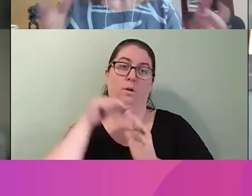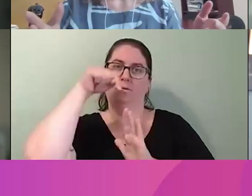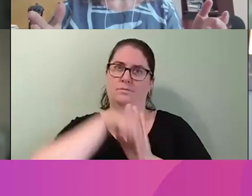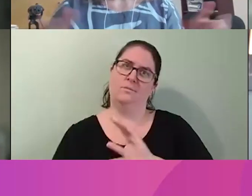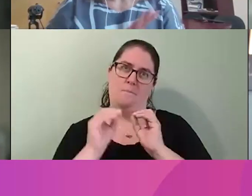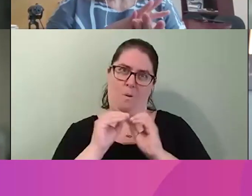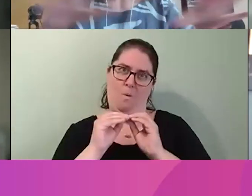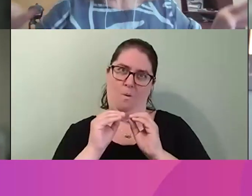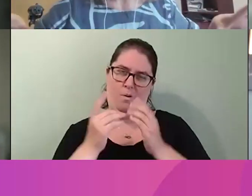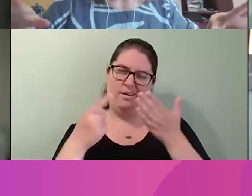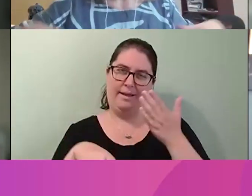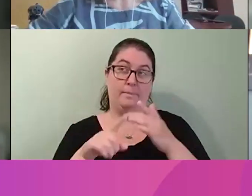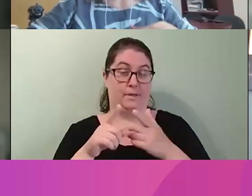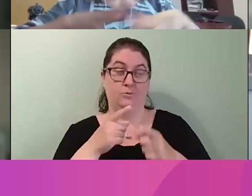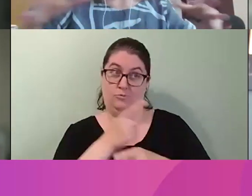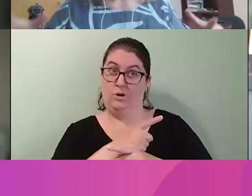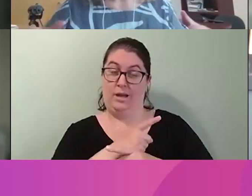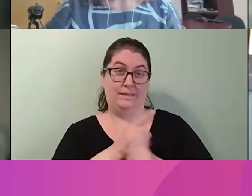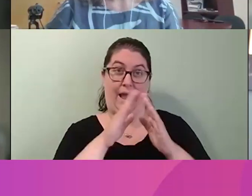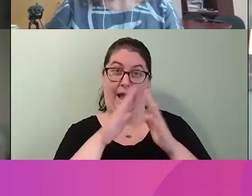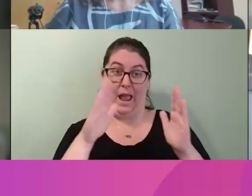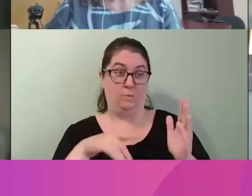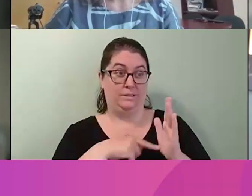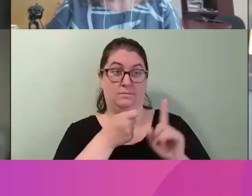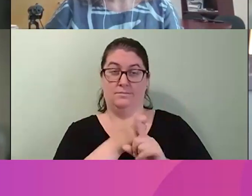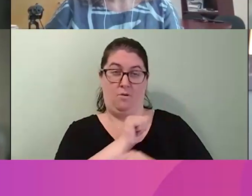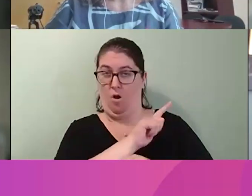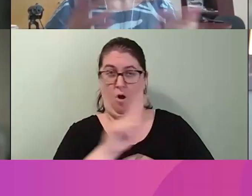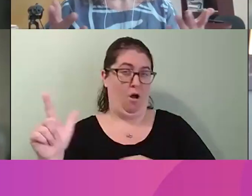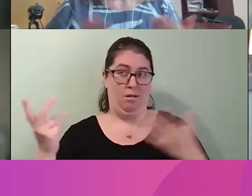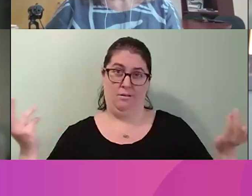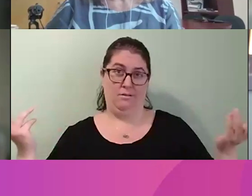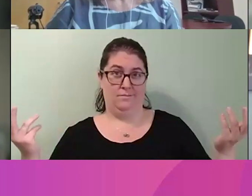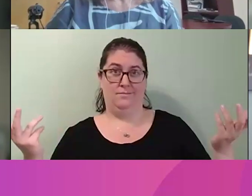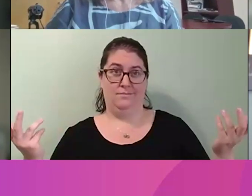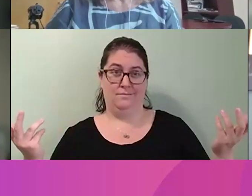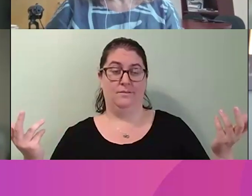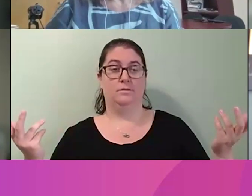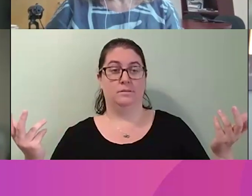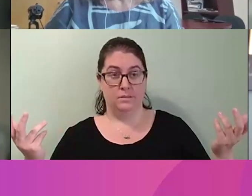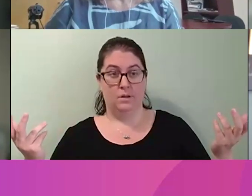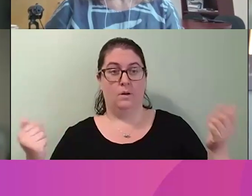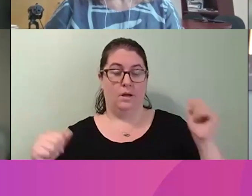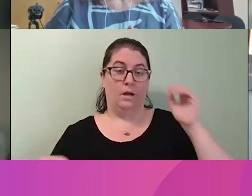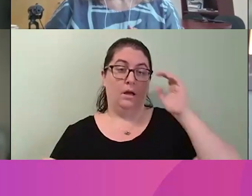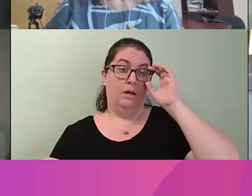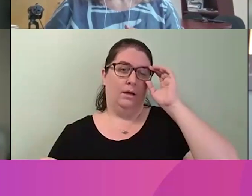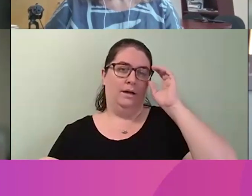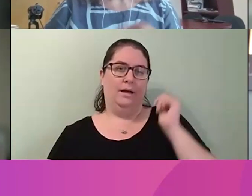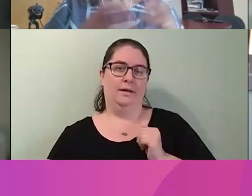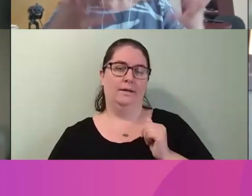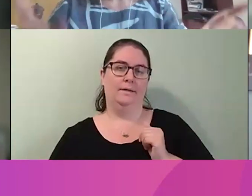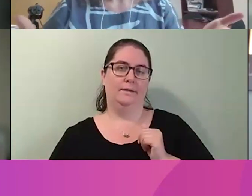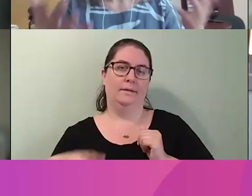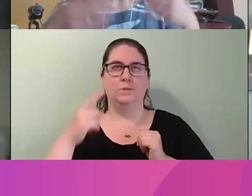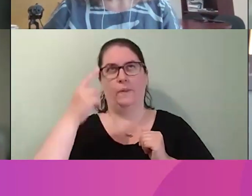because it touches everything, right? It touches all populations, but I also think